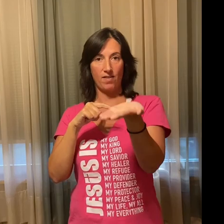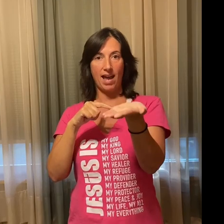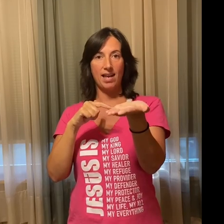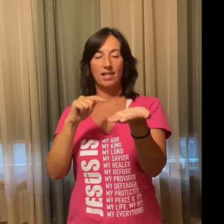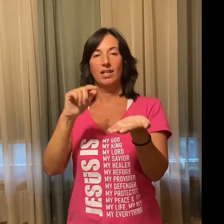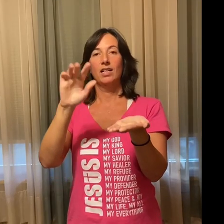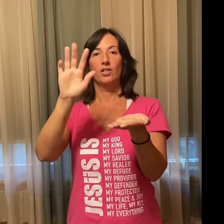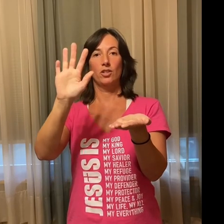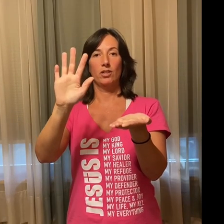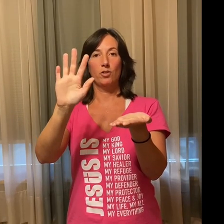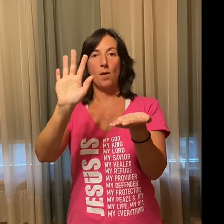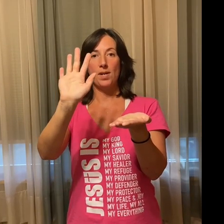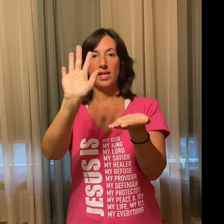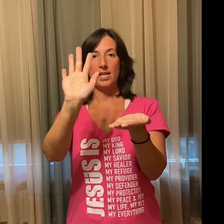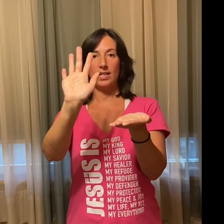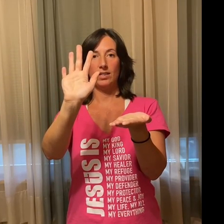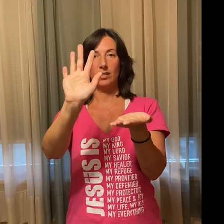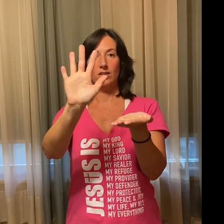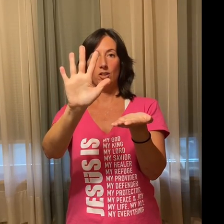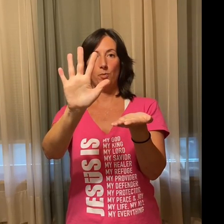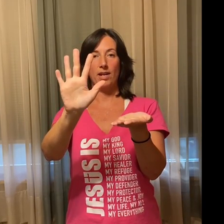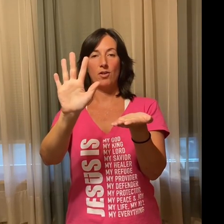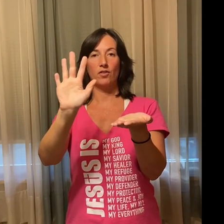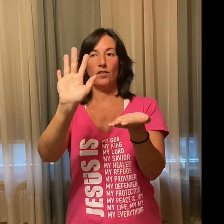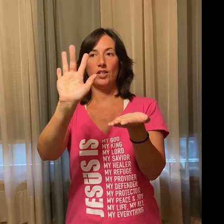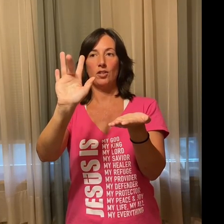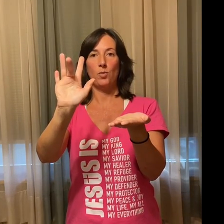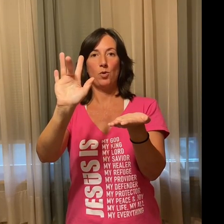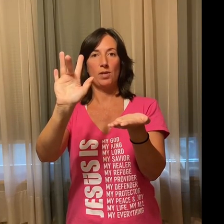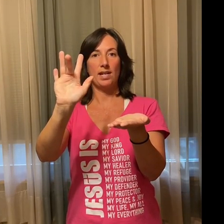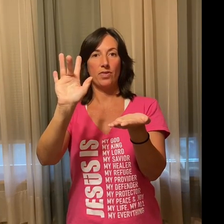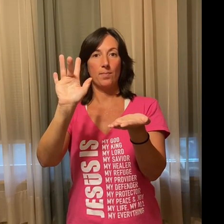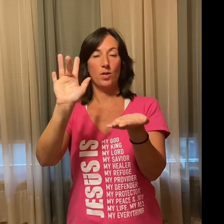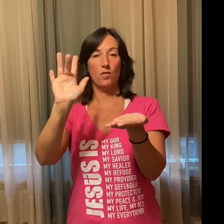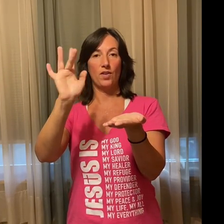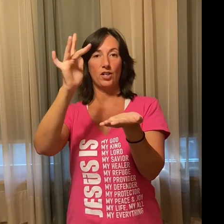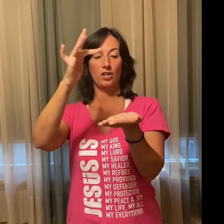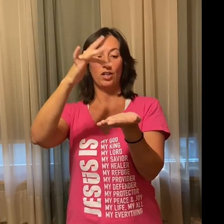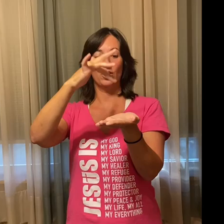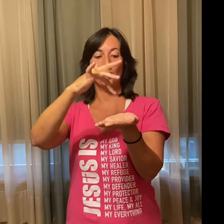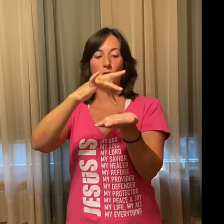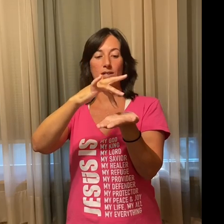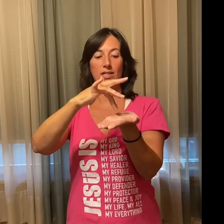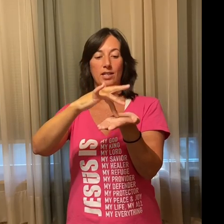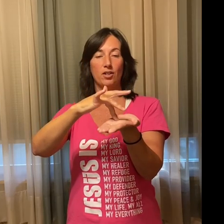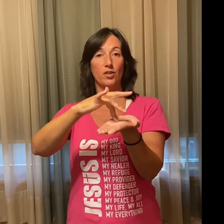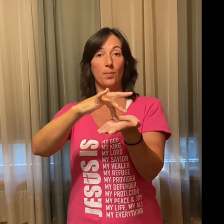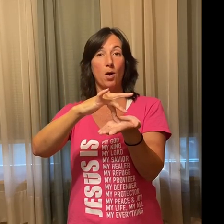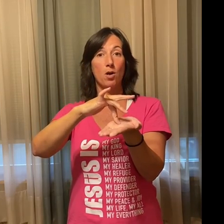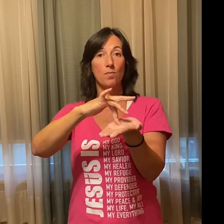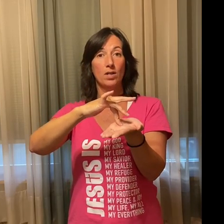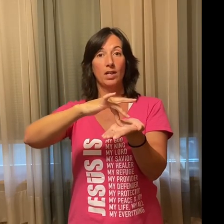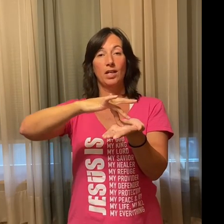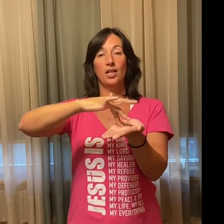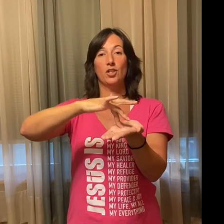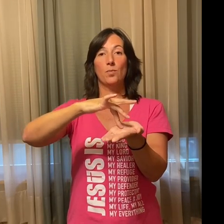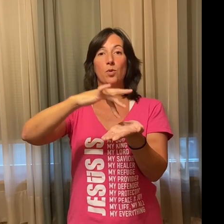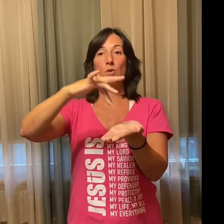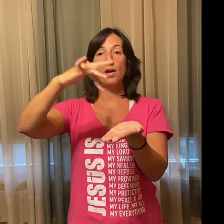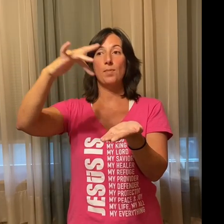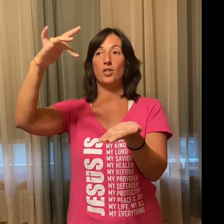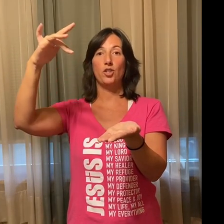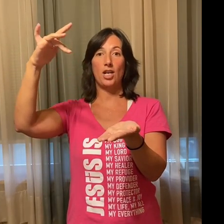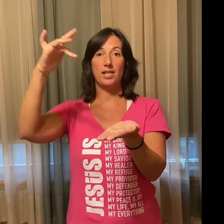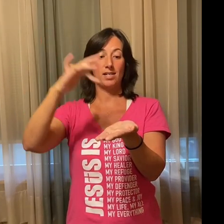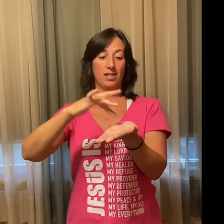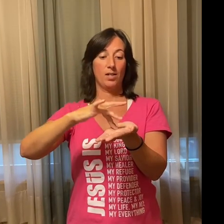make a flat. Your dominant hand, spread out your finger, point out the middle finger, and you're gonna put it in the center of your palm, and you're gonna